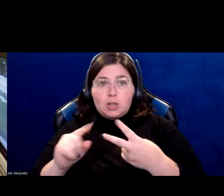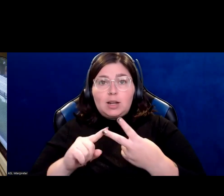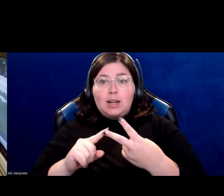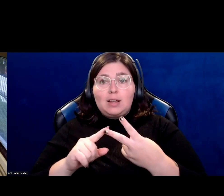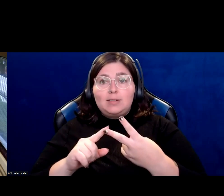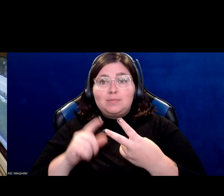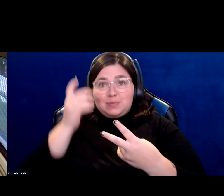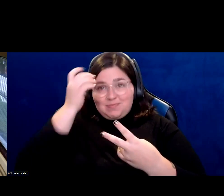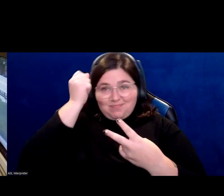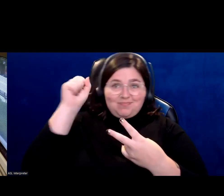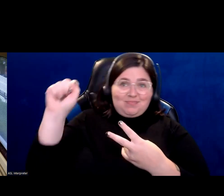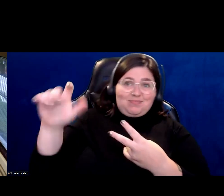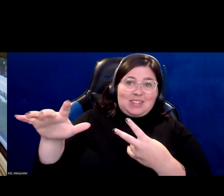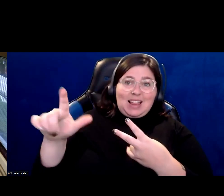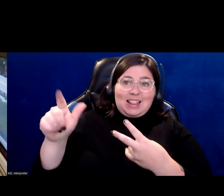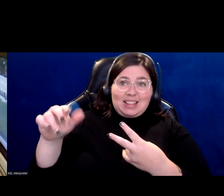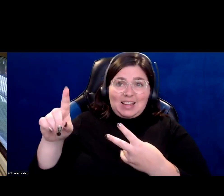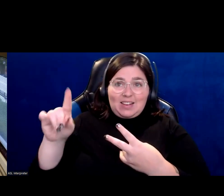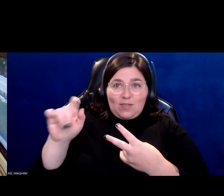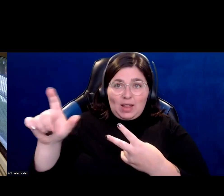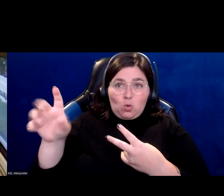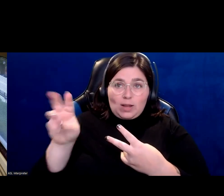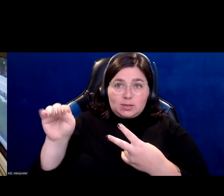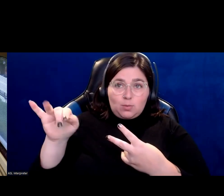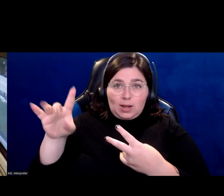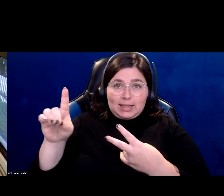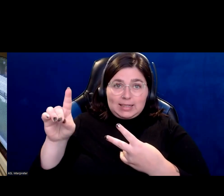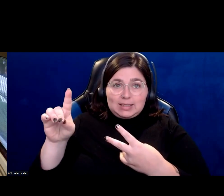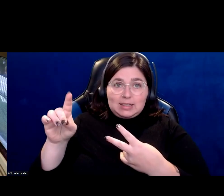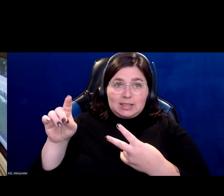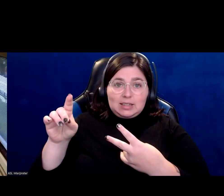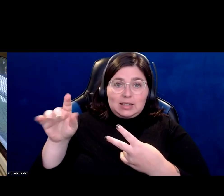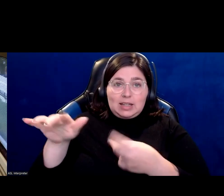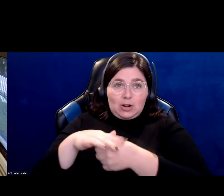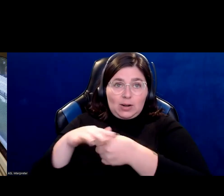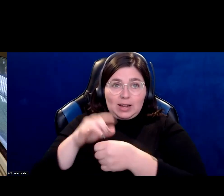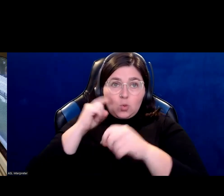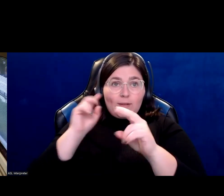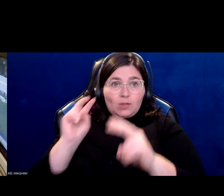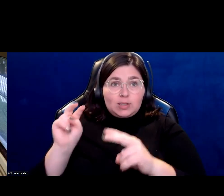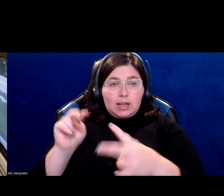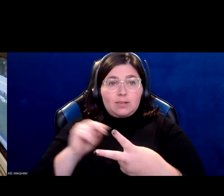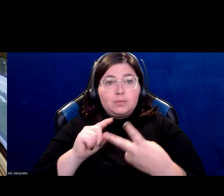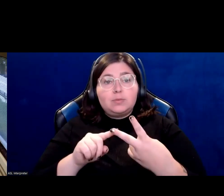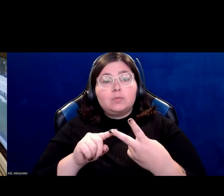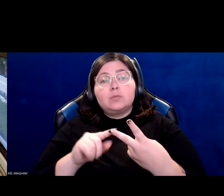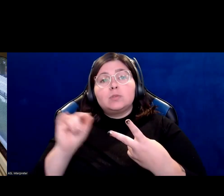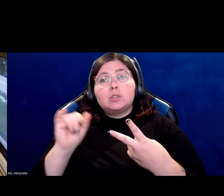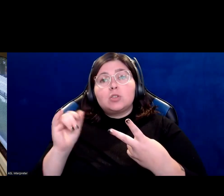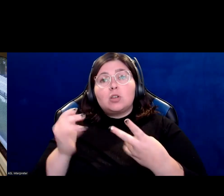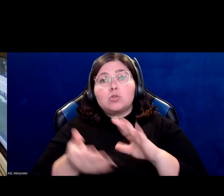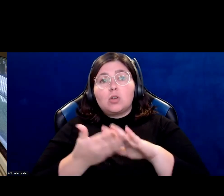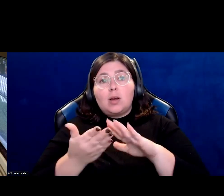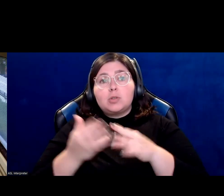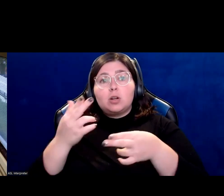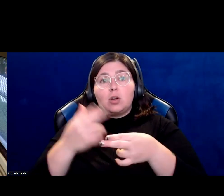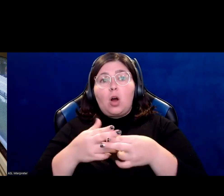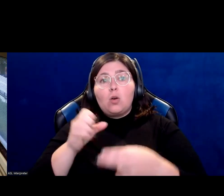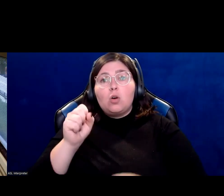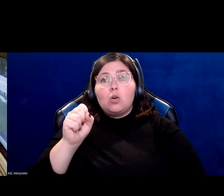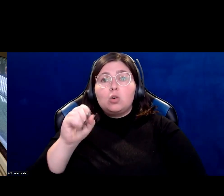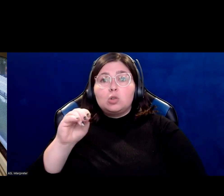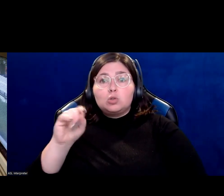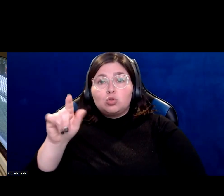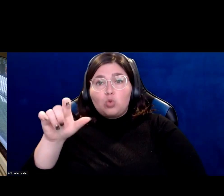Landfill basically being one. Westmoreland landfill is one place that we've looked into. There's also an operation called Soils Inc., I